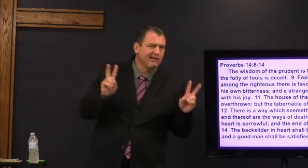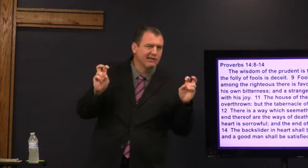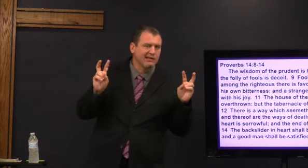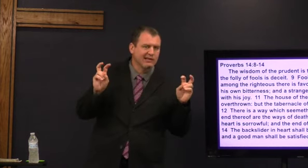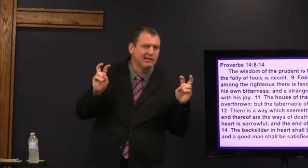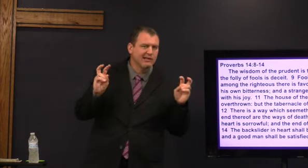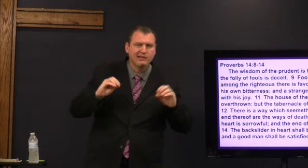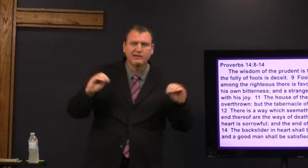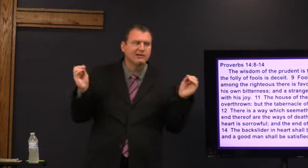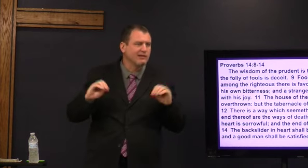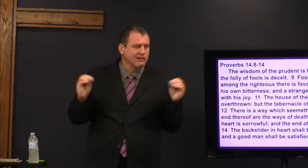morality.